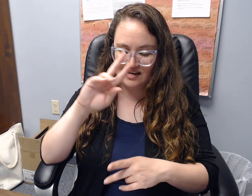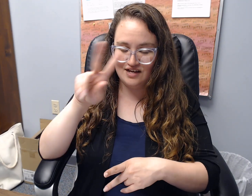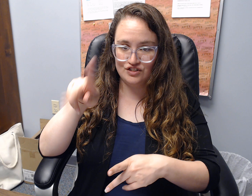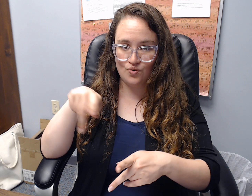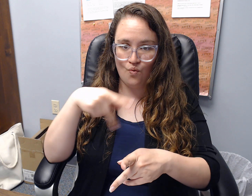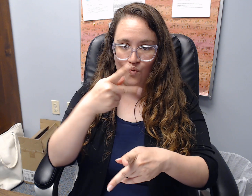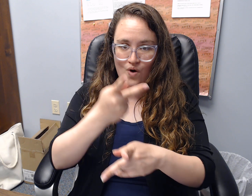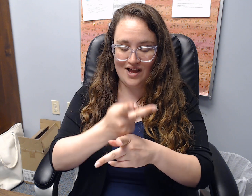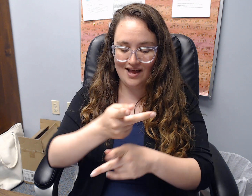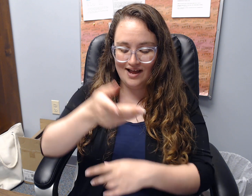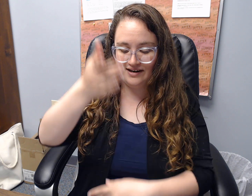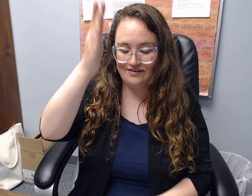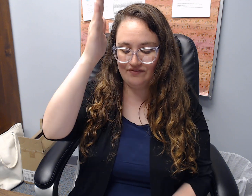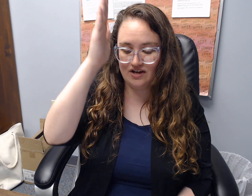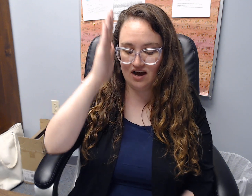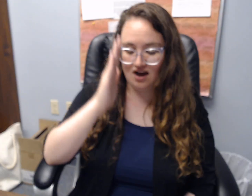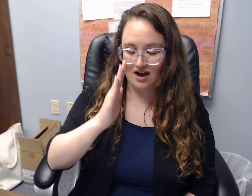Because what kind of God